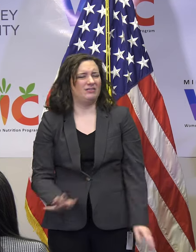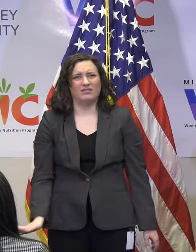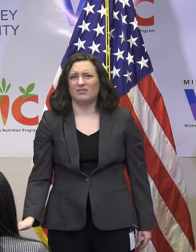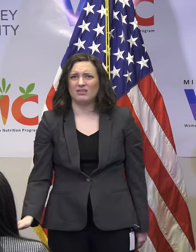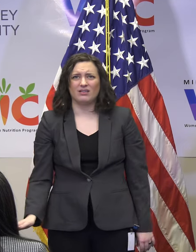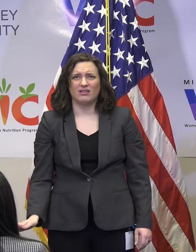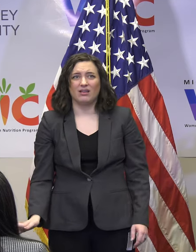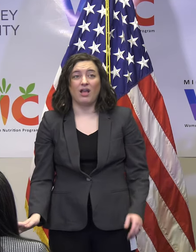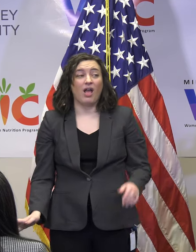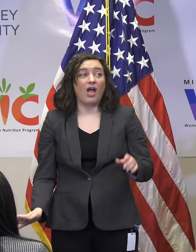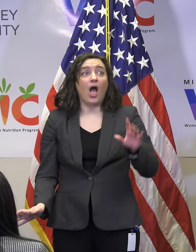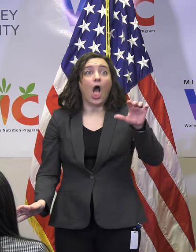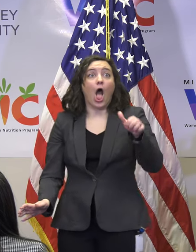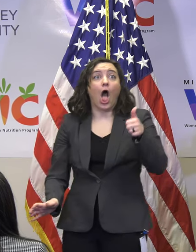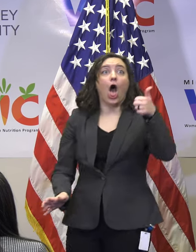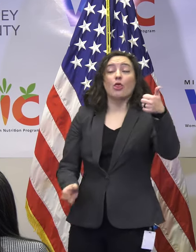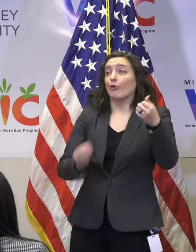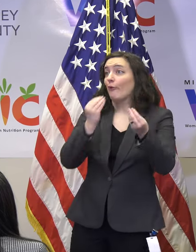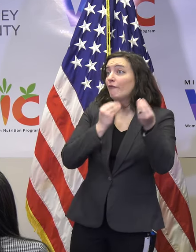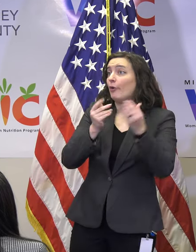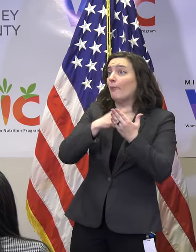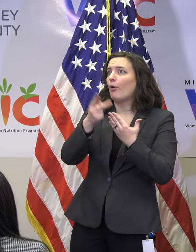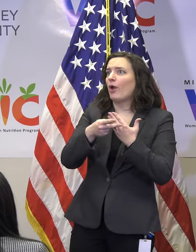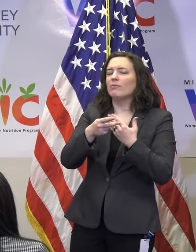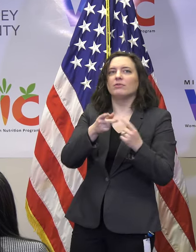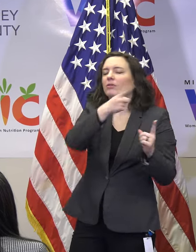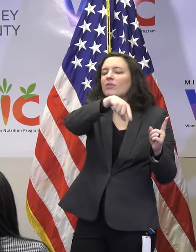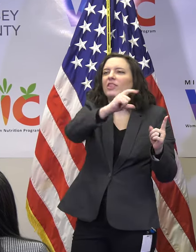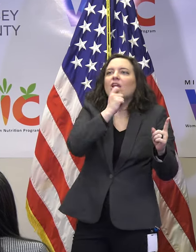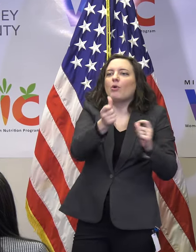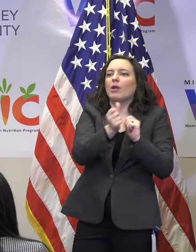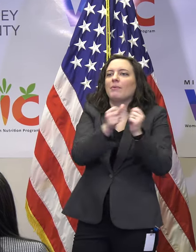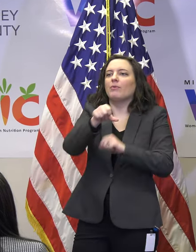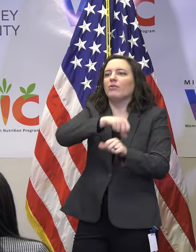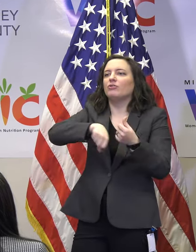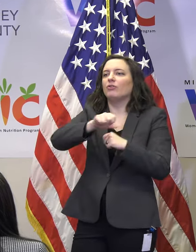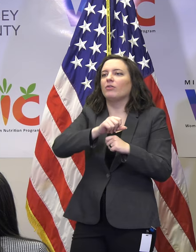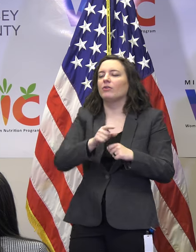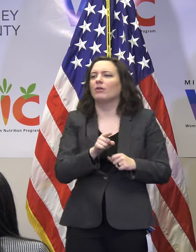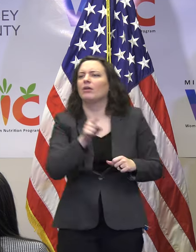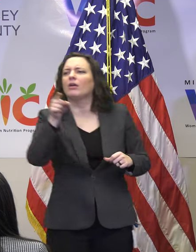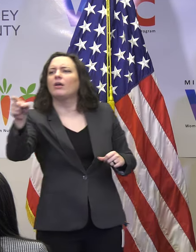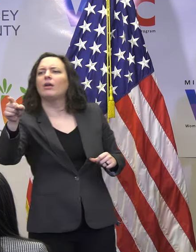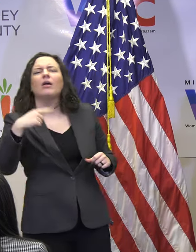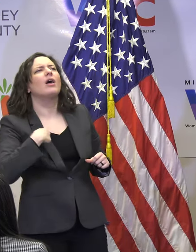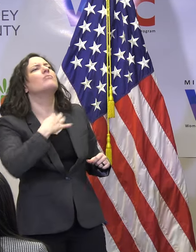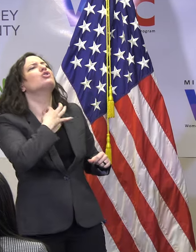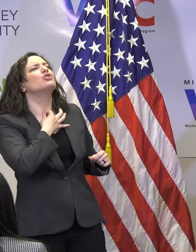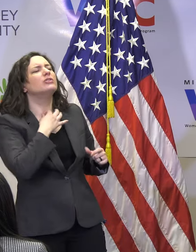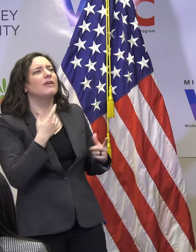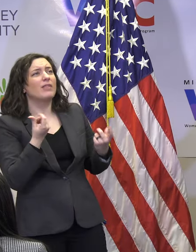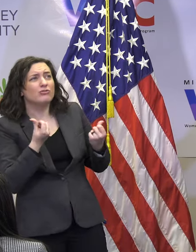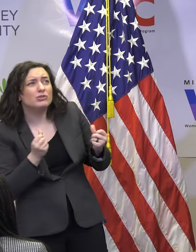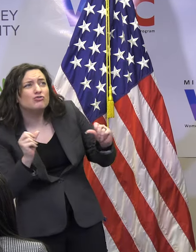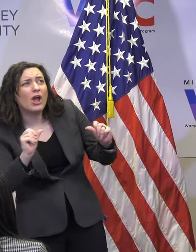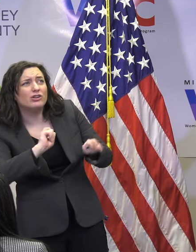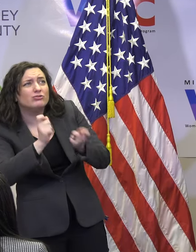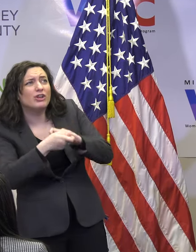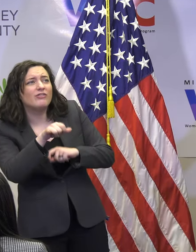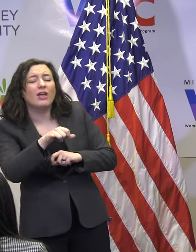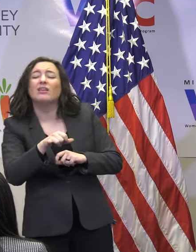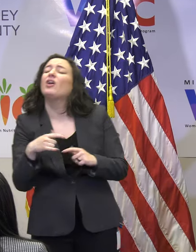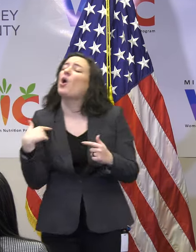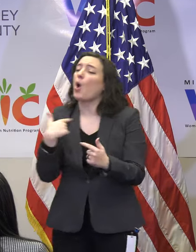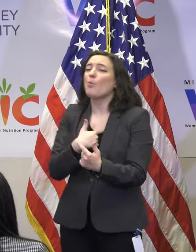really, for all intents and purposes, compete. They're mandatory. Has there been efforts to change it so that WIC is? We're suggesting that,